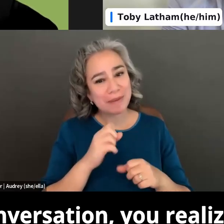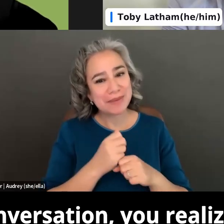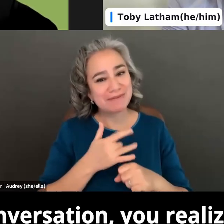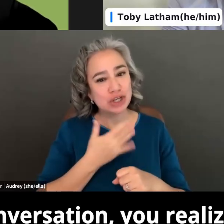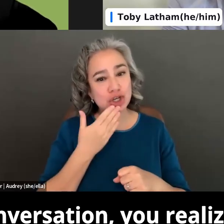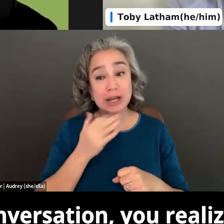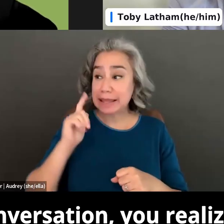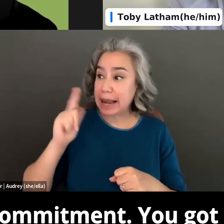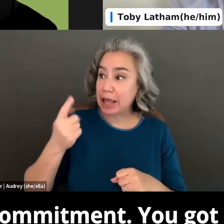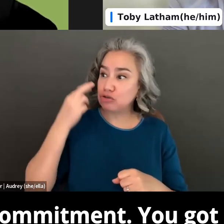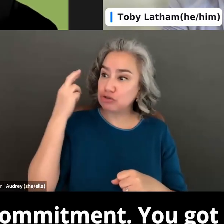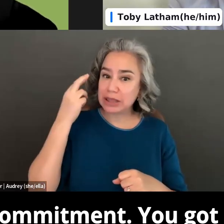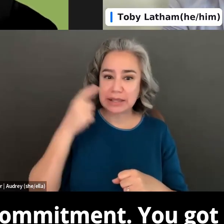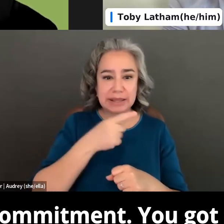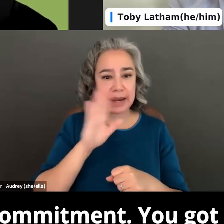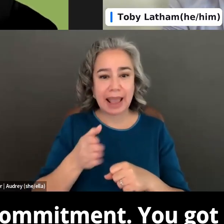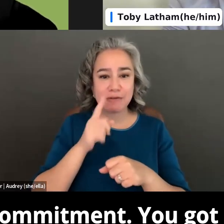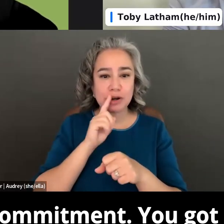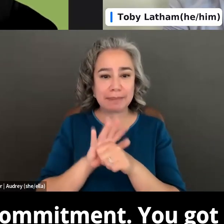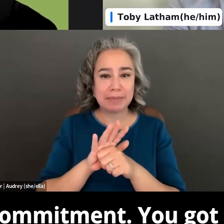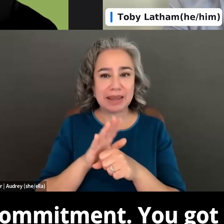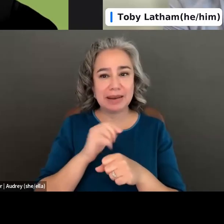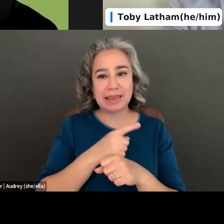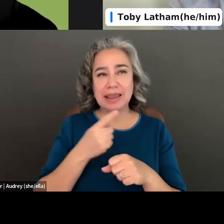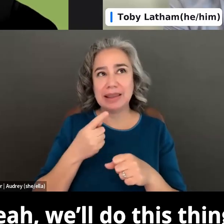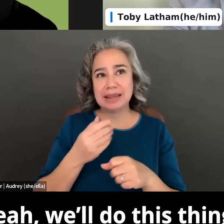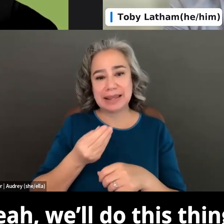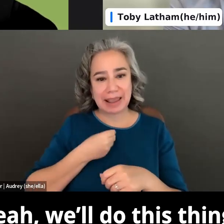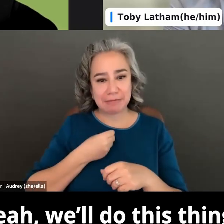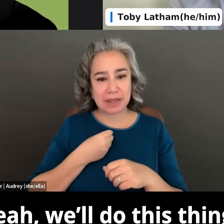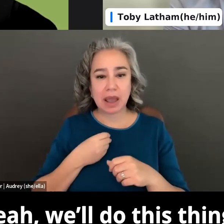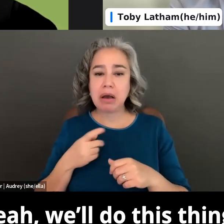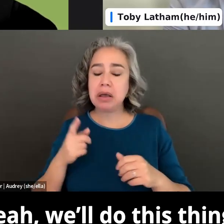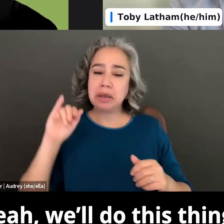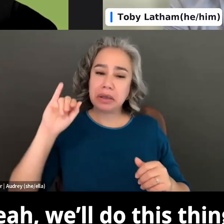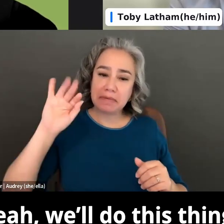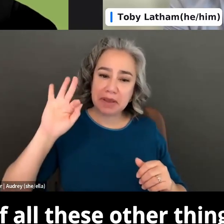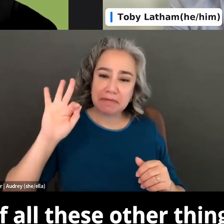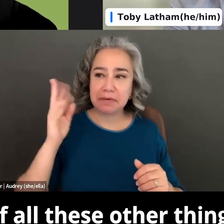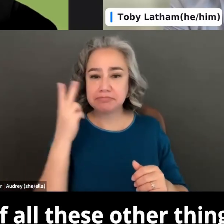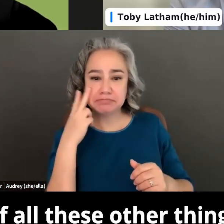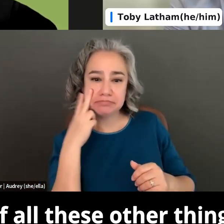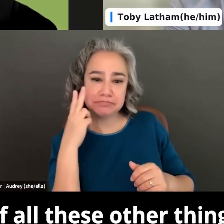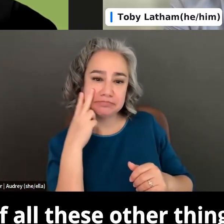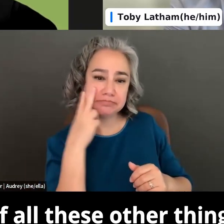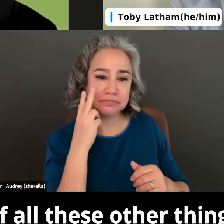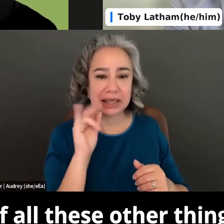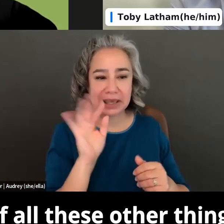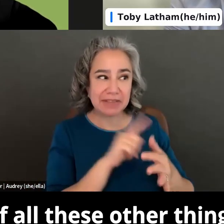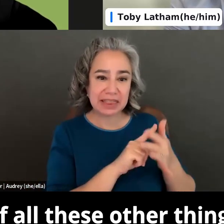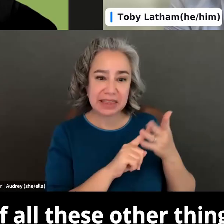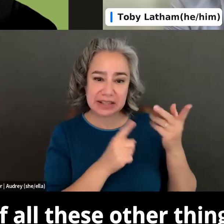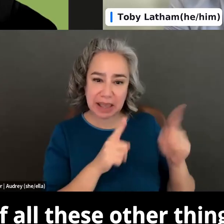you realize later that you didn't get a commitment. You got a conditional, yeah, we'll do this thing that you're asking us to do if all of these other things